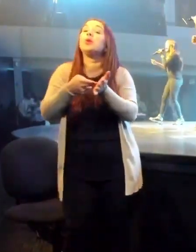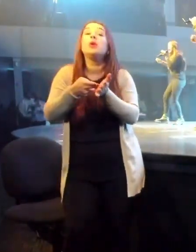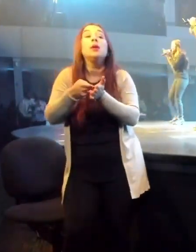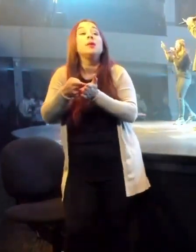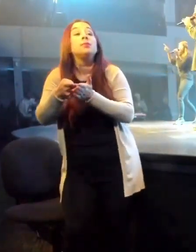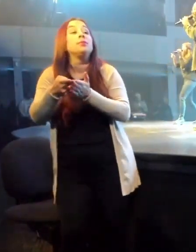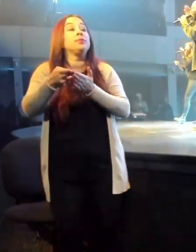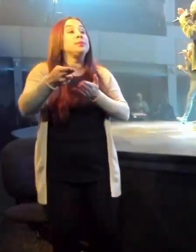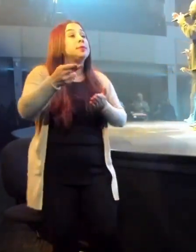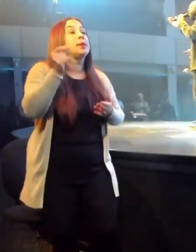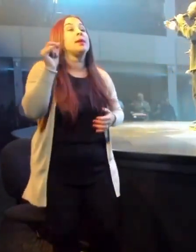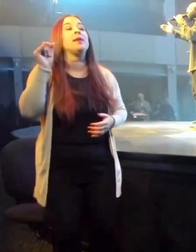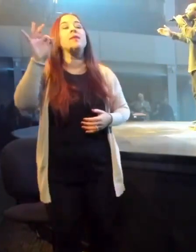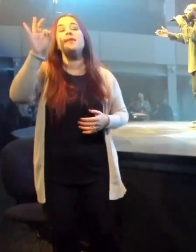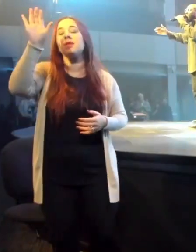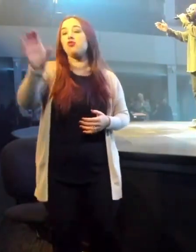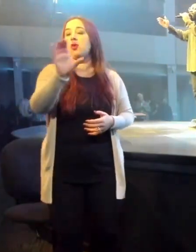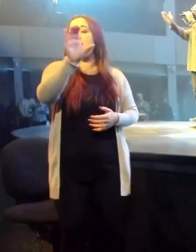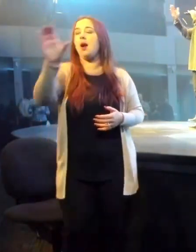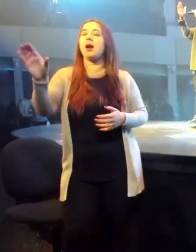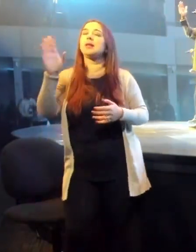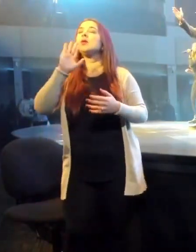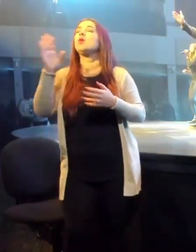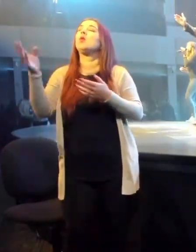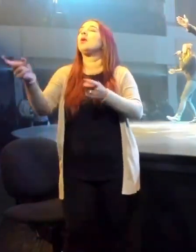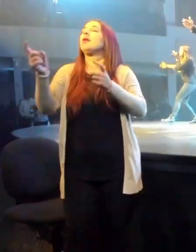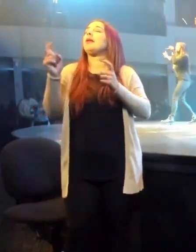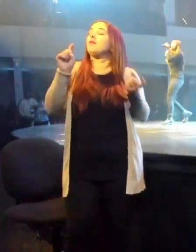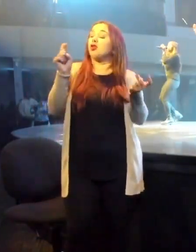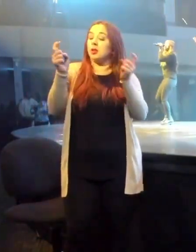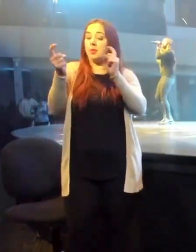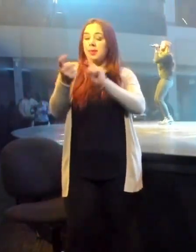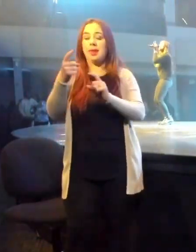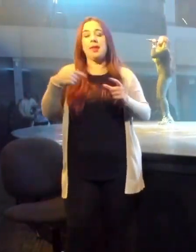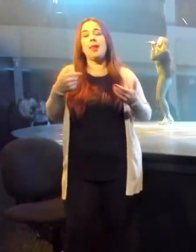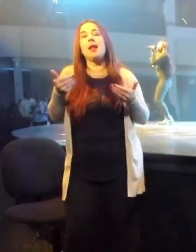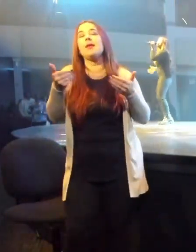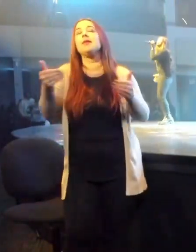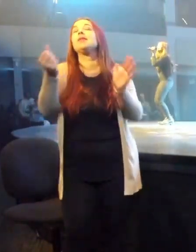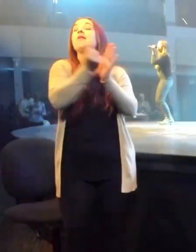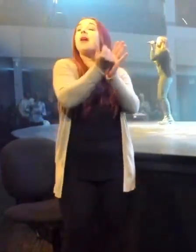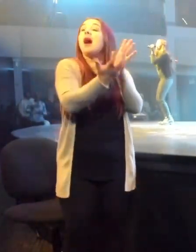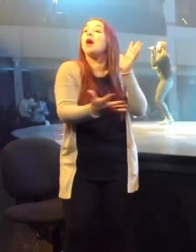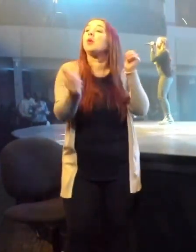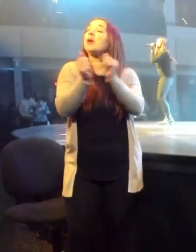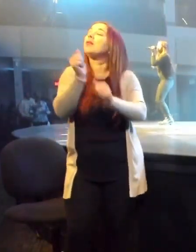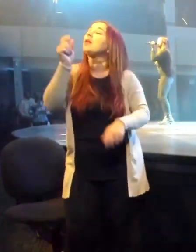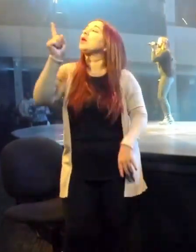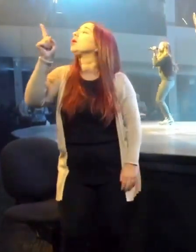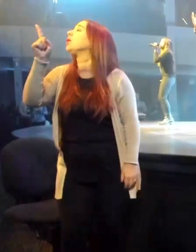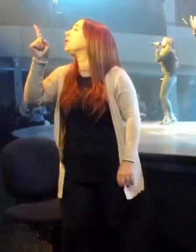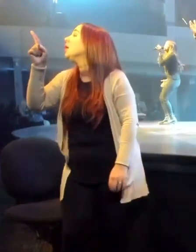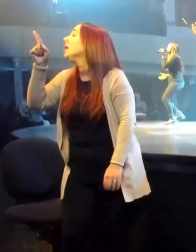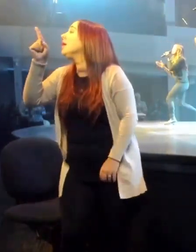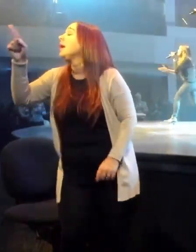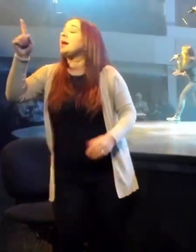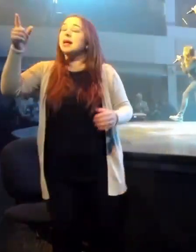true. Because if the cross brings transformation, then I'll be crucified with you.